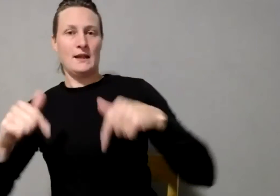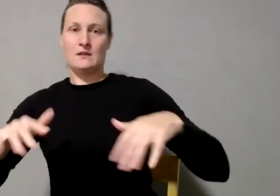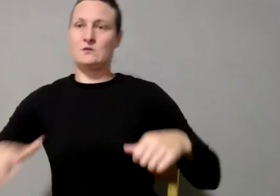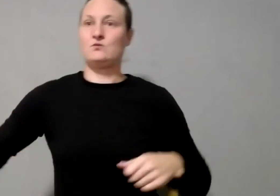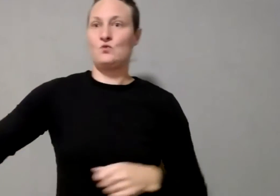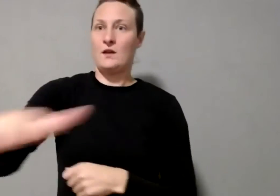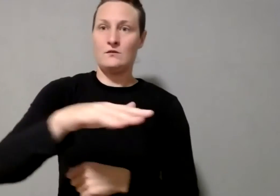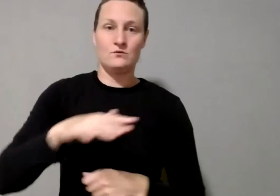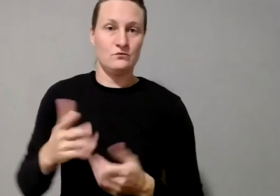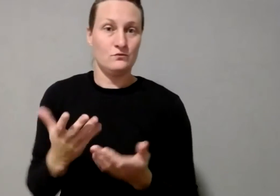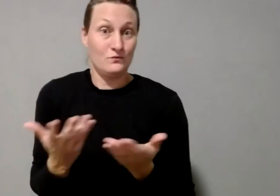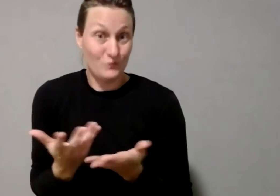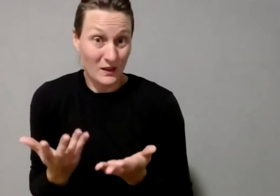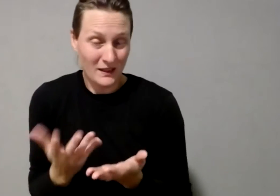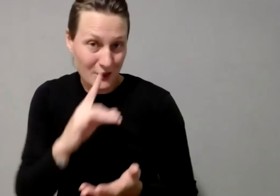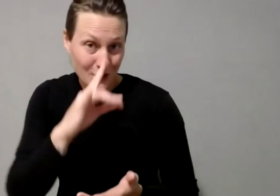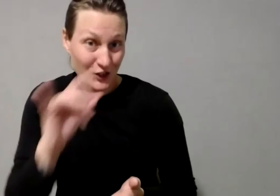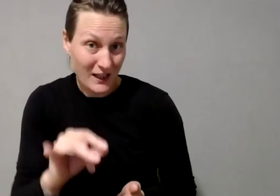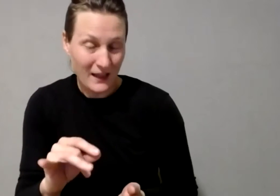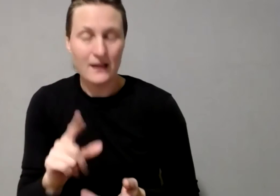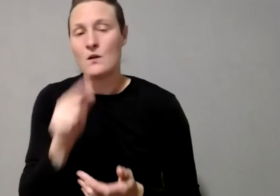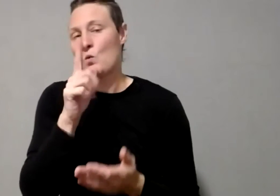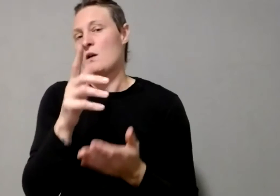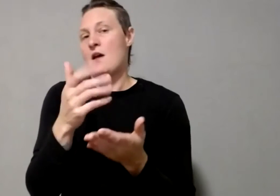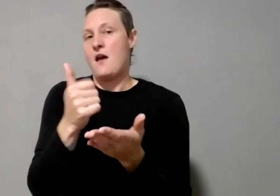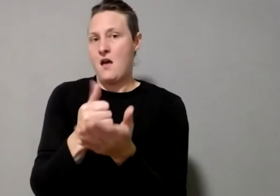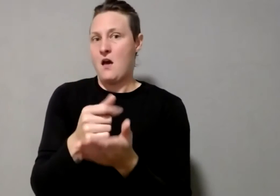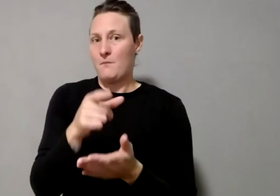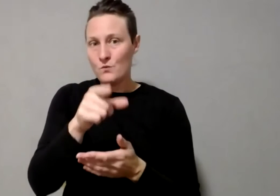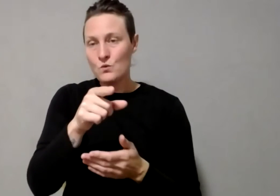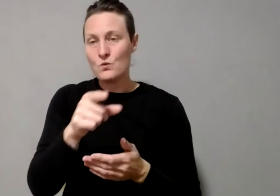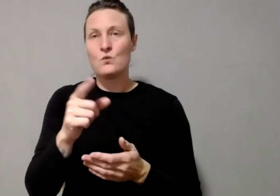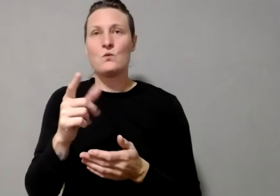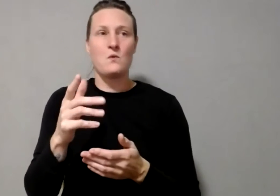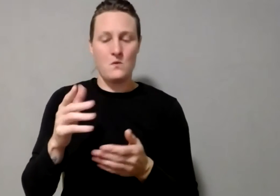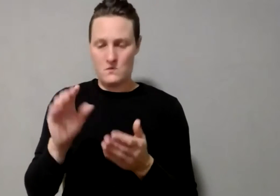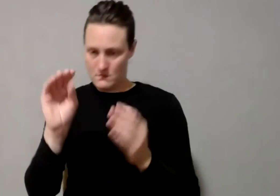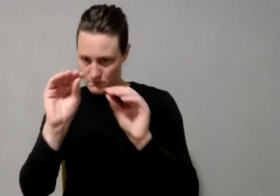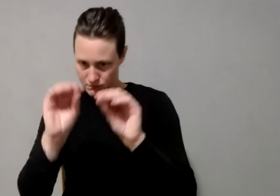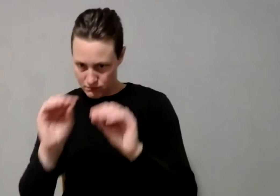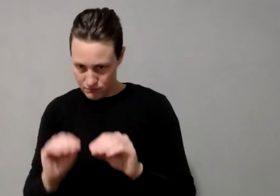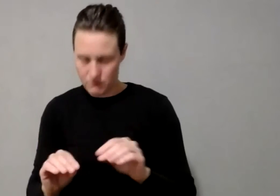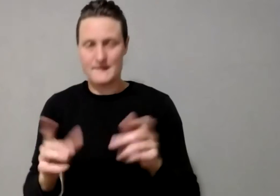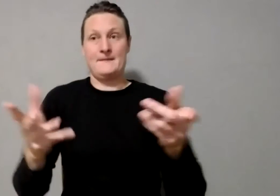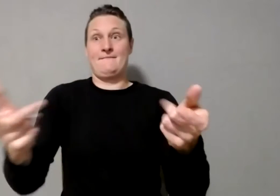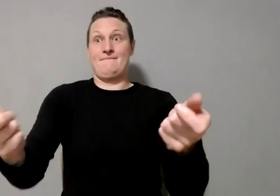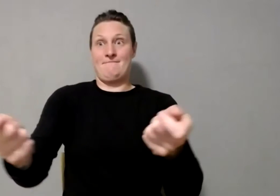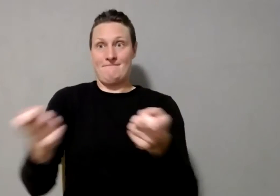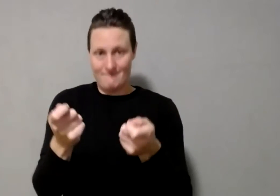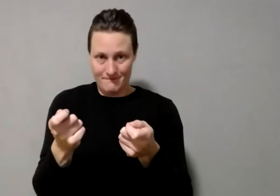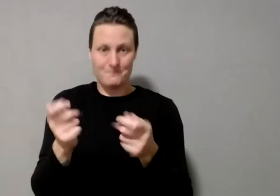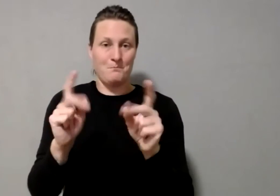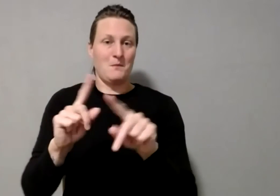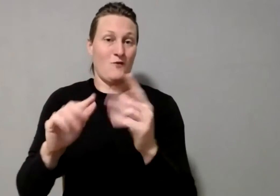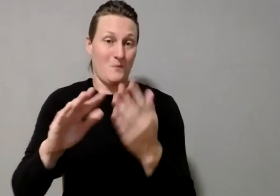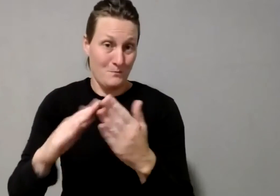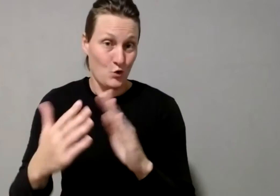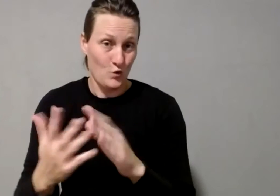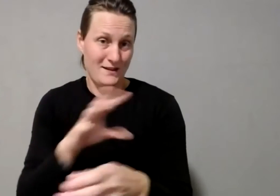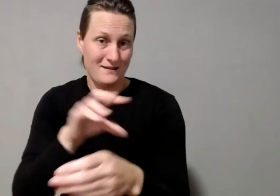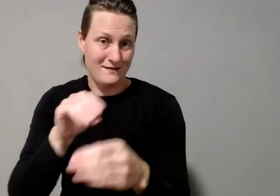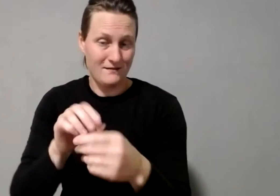people in to your installation or to your program. I am happy to facilitate connections to